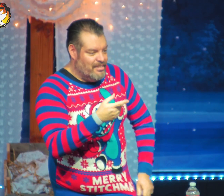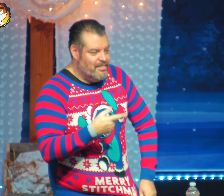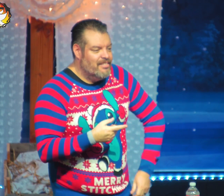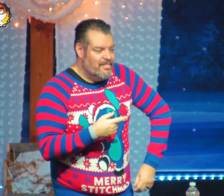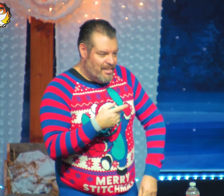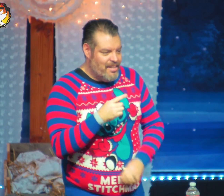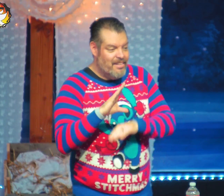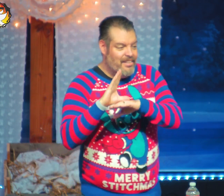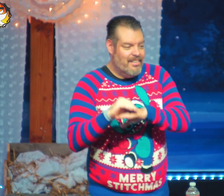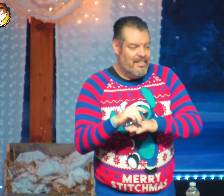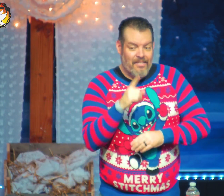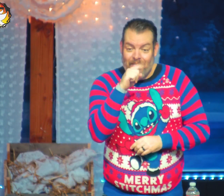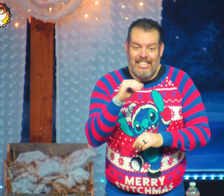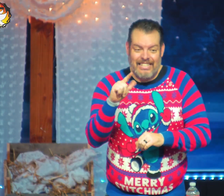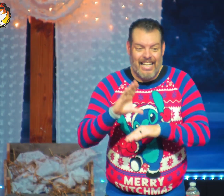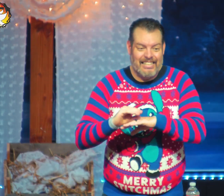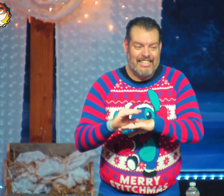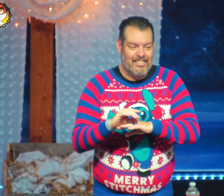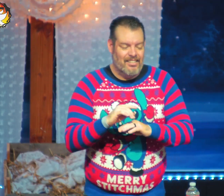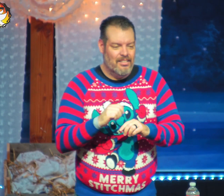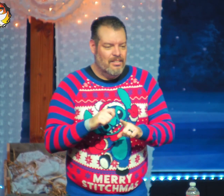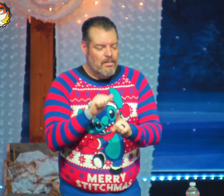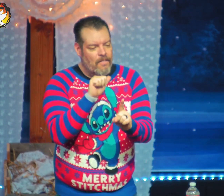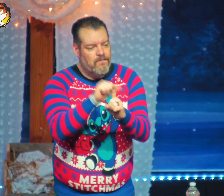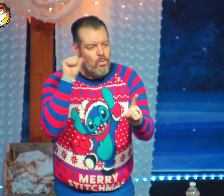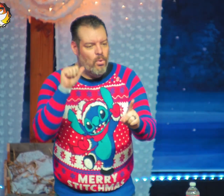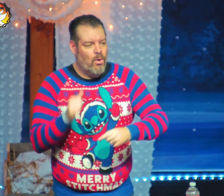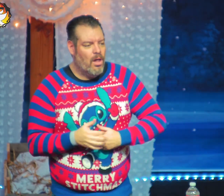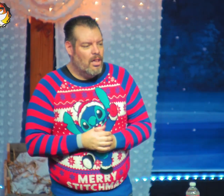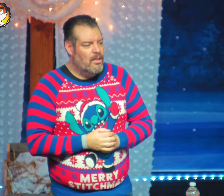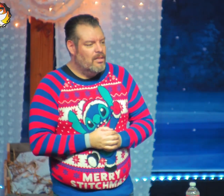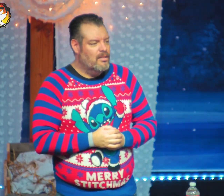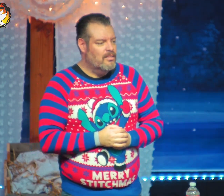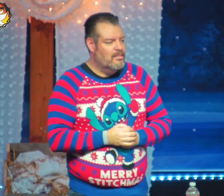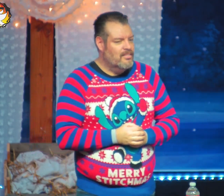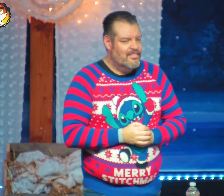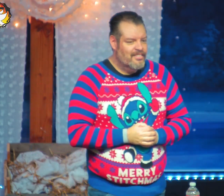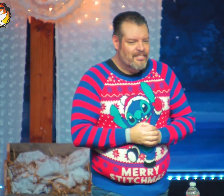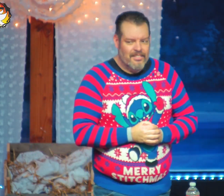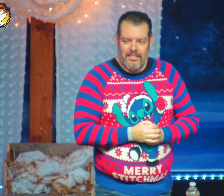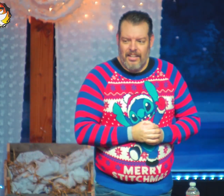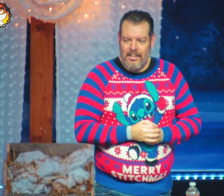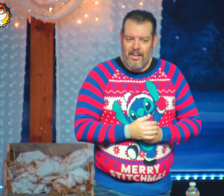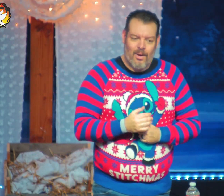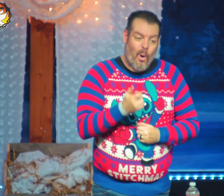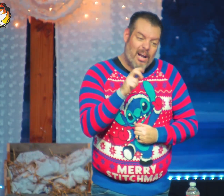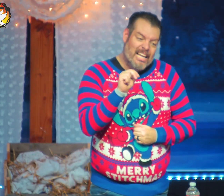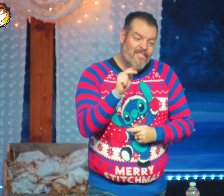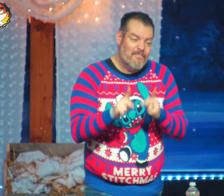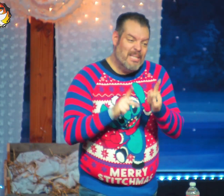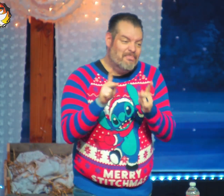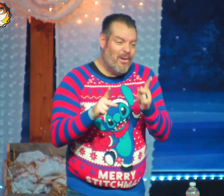Electricity's gone up. Rent. Our property insurance just went up. Property tax has gone up.